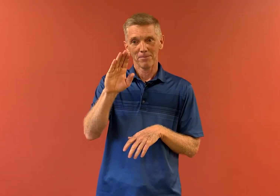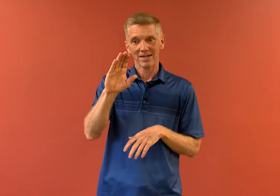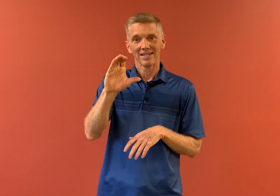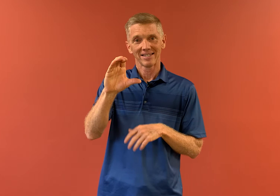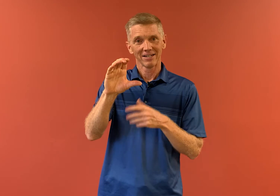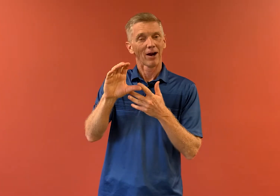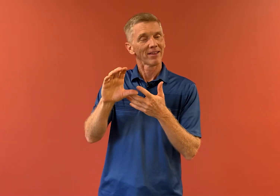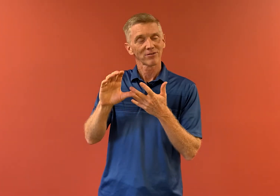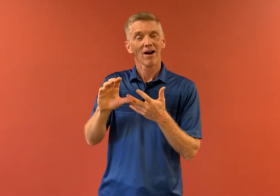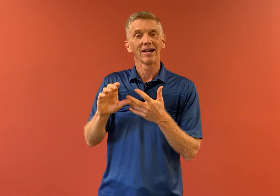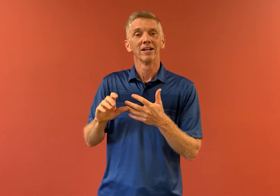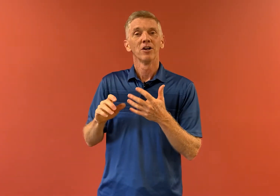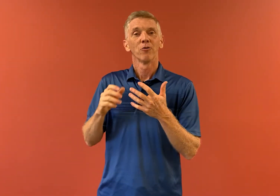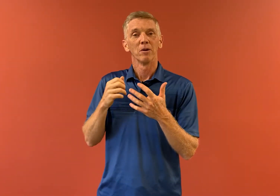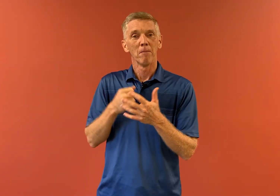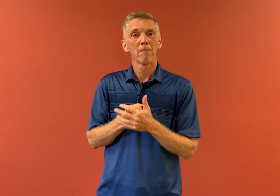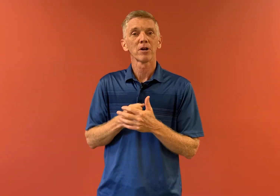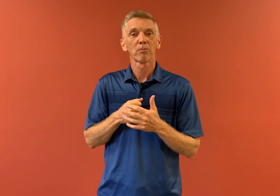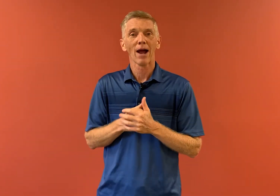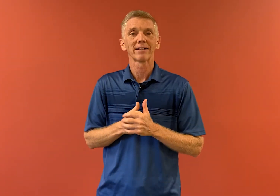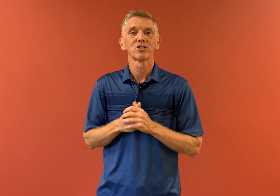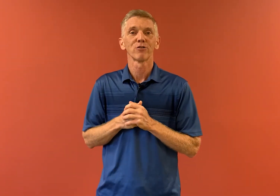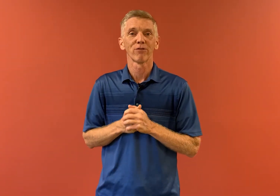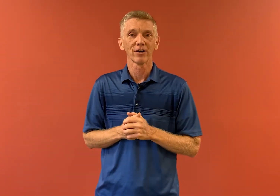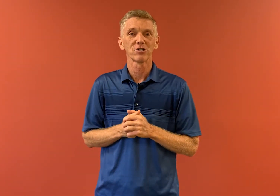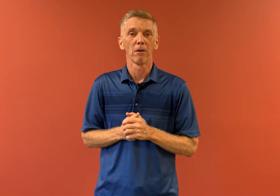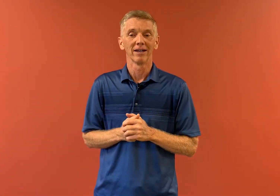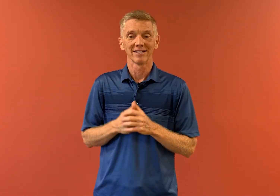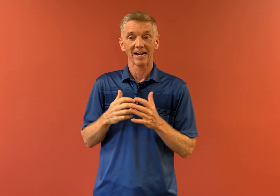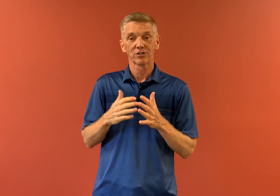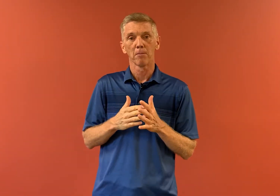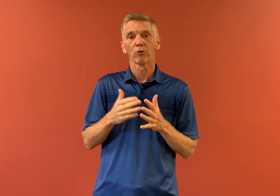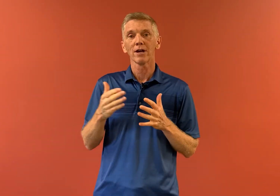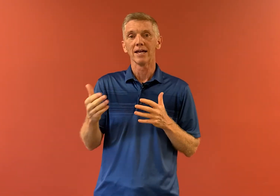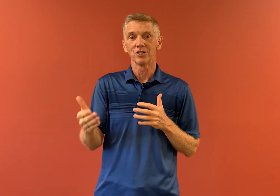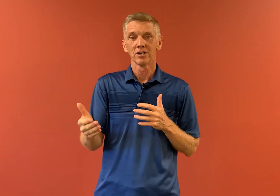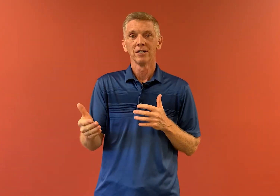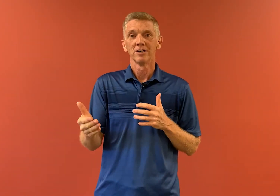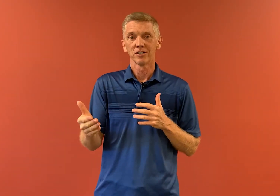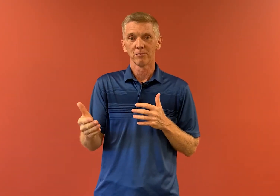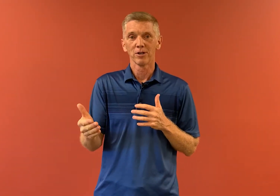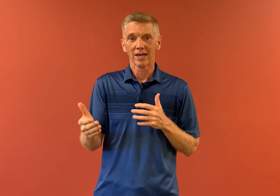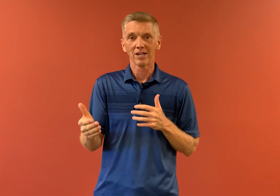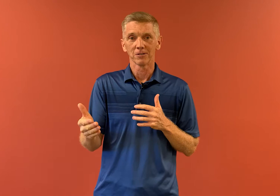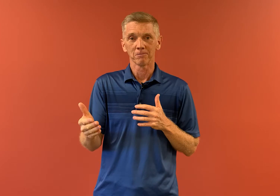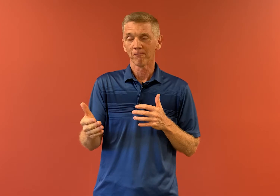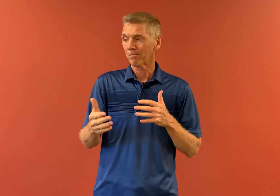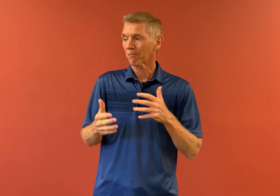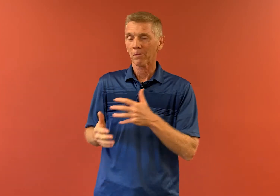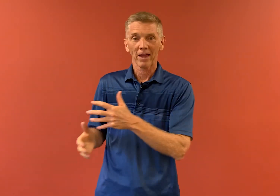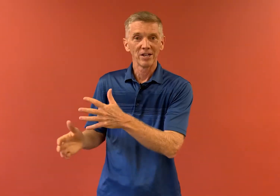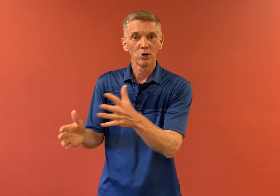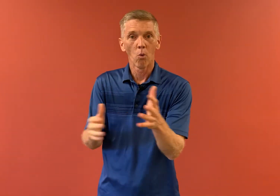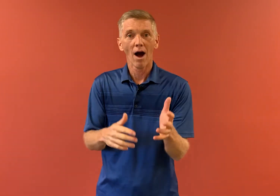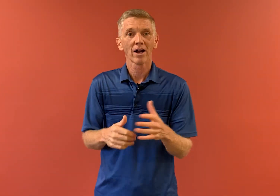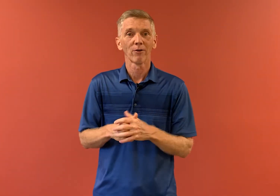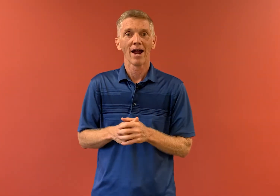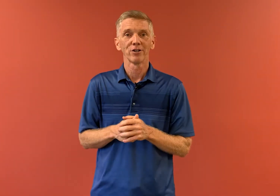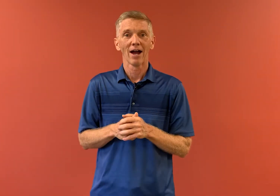B, C, right? That's fine. Remember to practice your finger spelling because that's the bridge to communication. As you walk around your